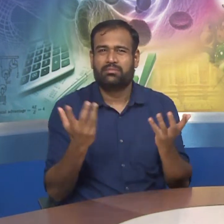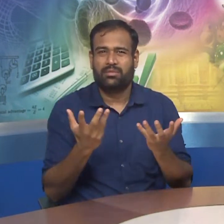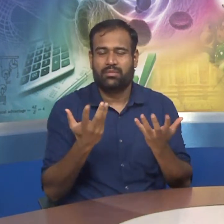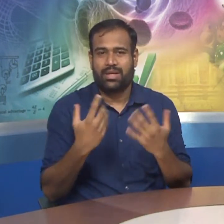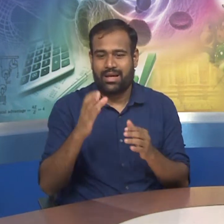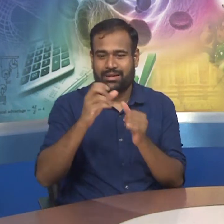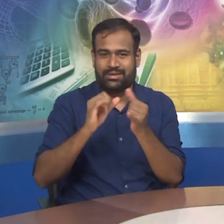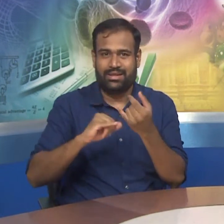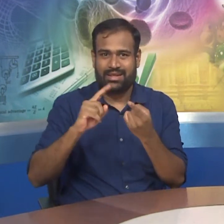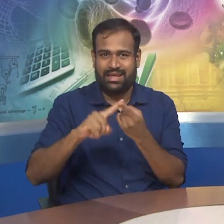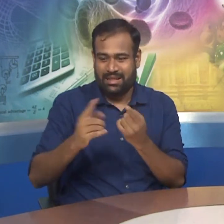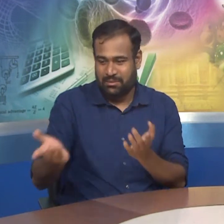Appellate jurisdictions.